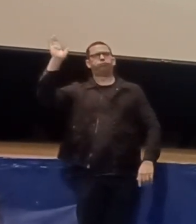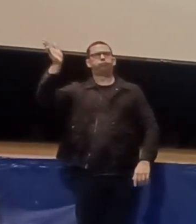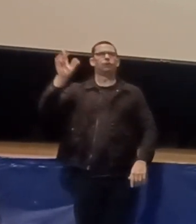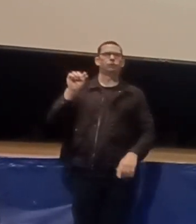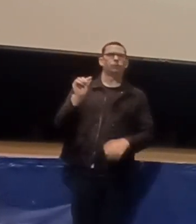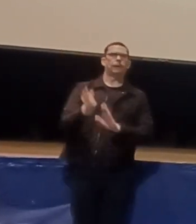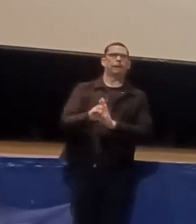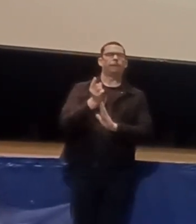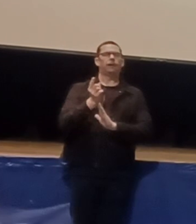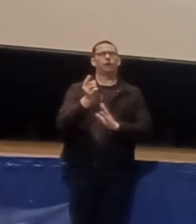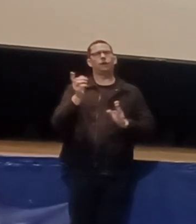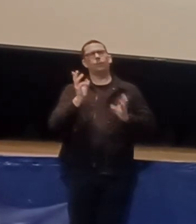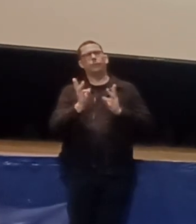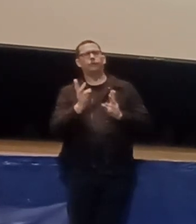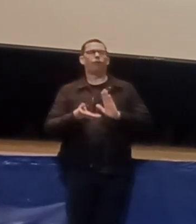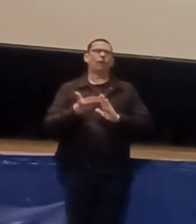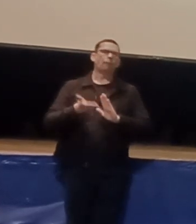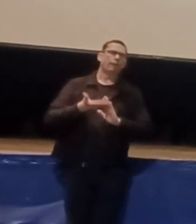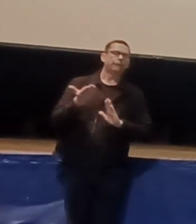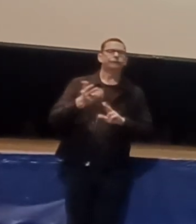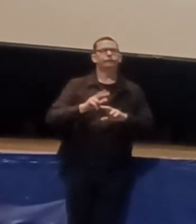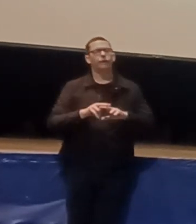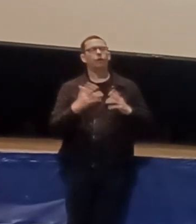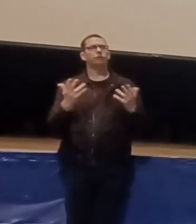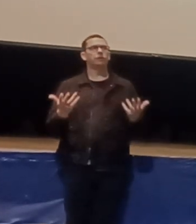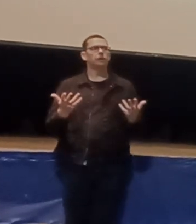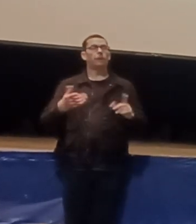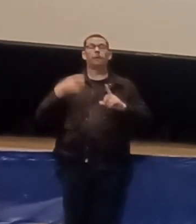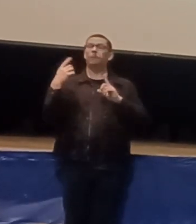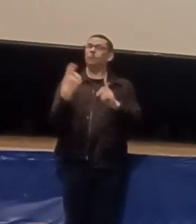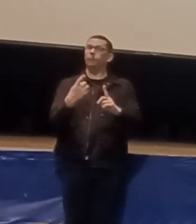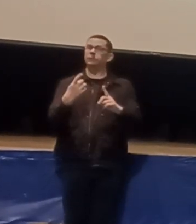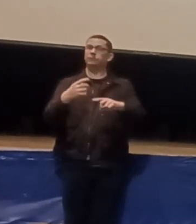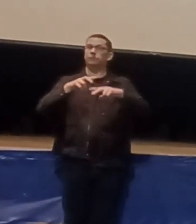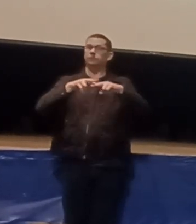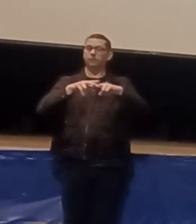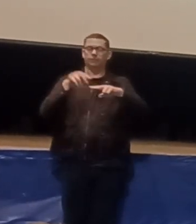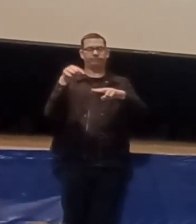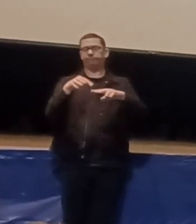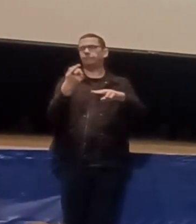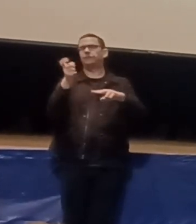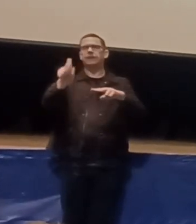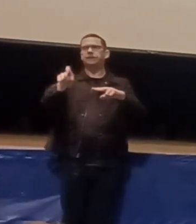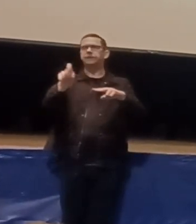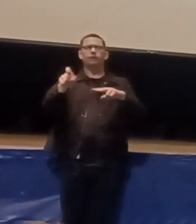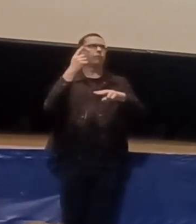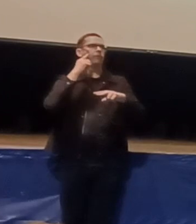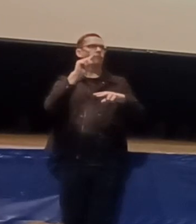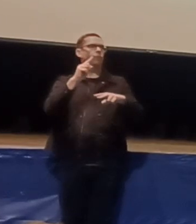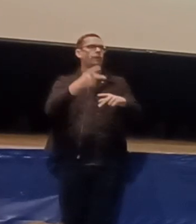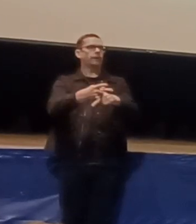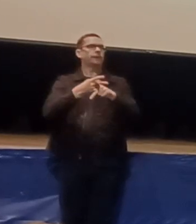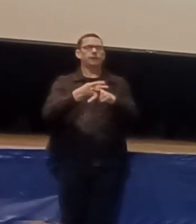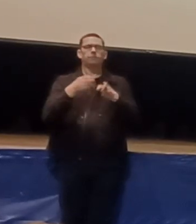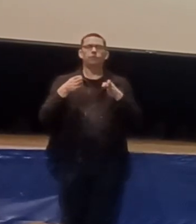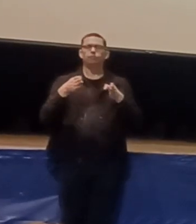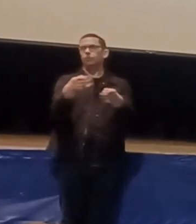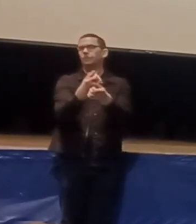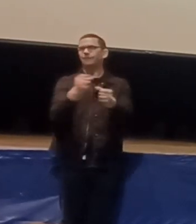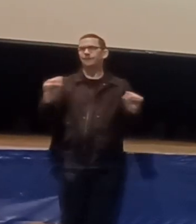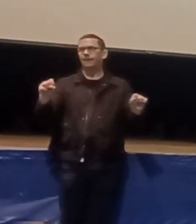winter operations and how we do salt, but fundamentally, salt is necessary for keeping roads